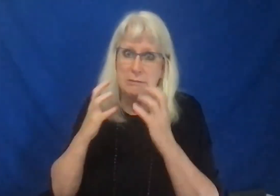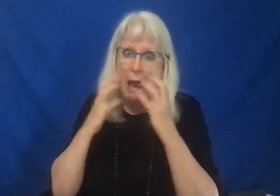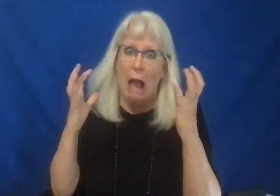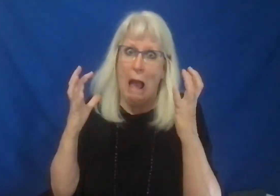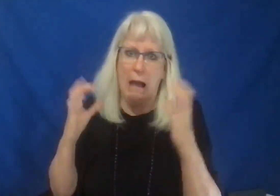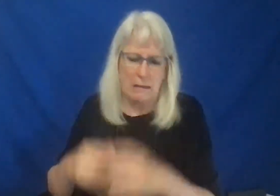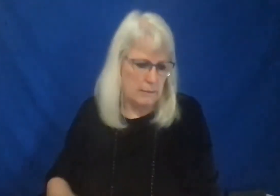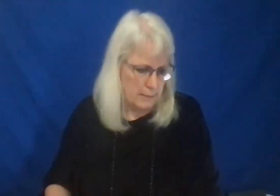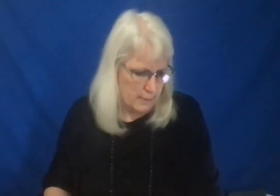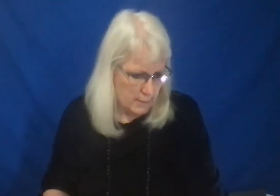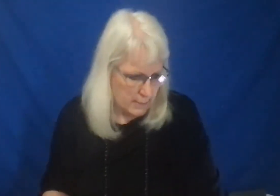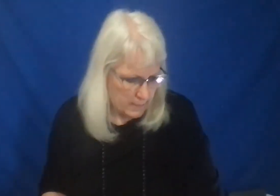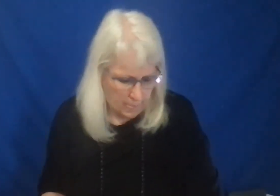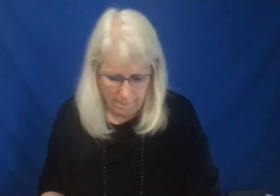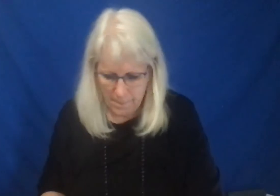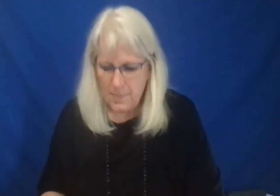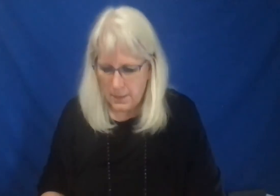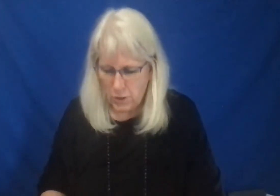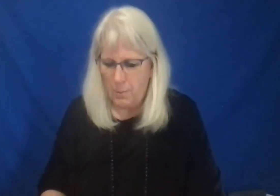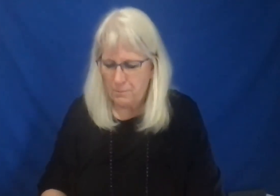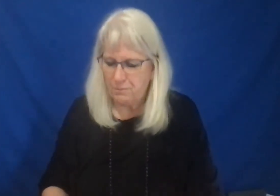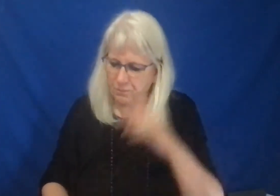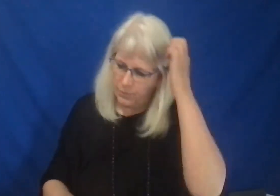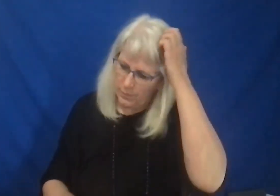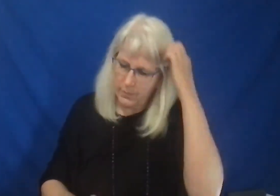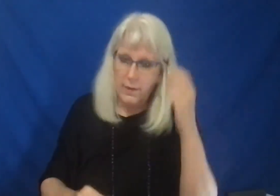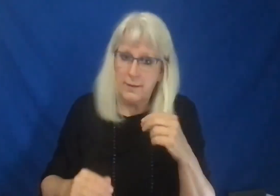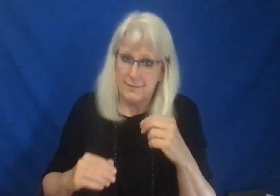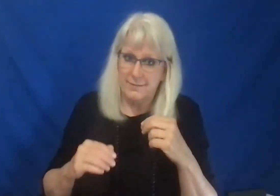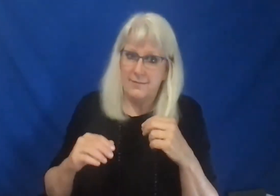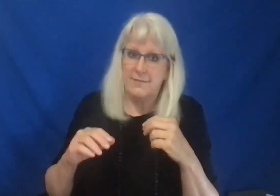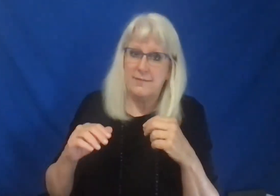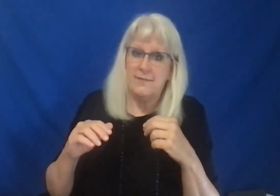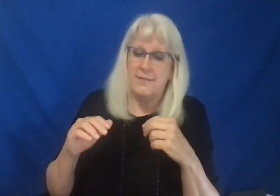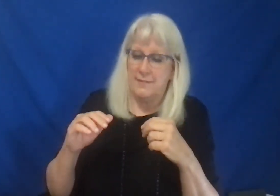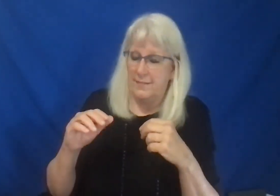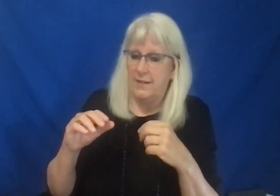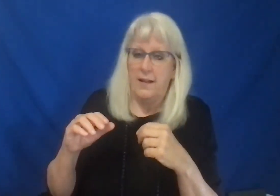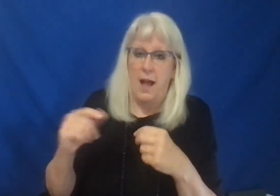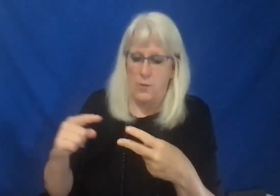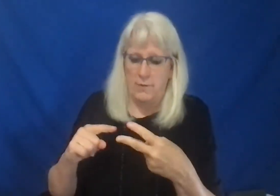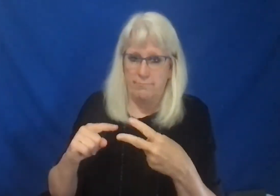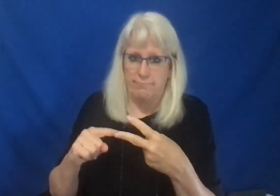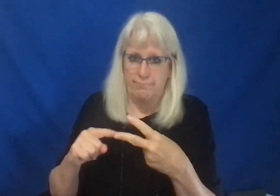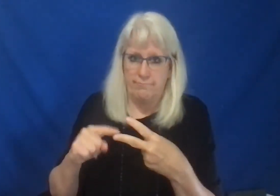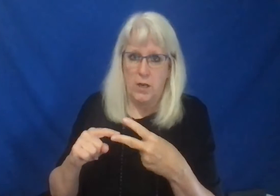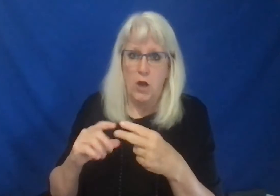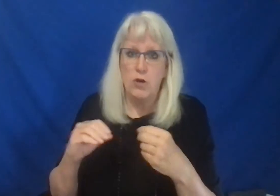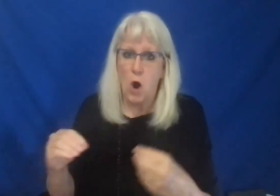So the next one is important to me too, because it talks about how no one is an unqualified authority over another person. And one of the things that I